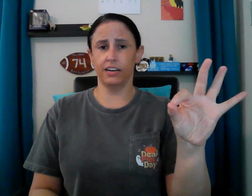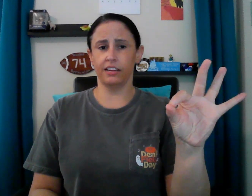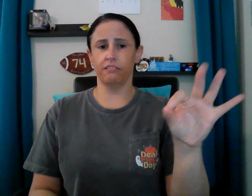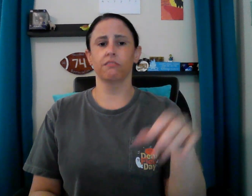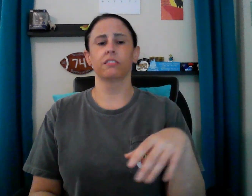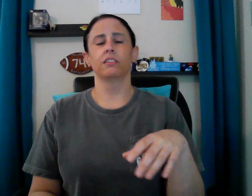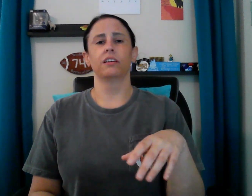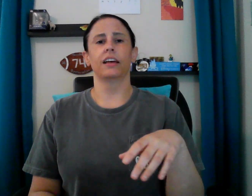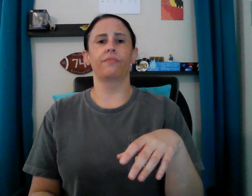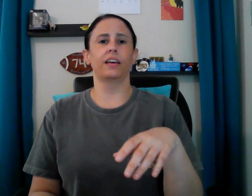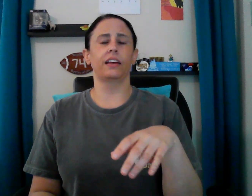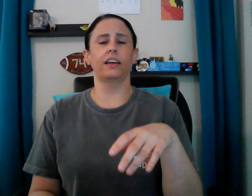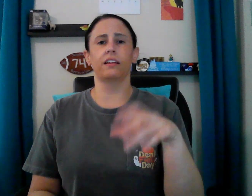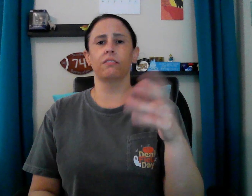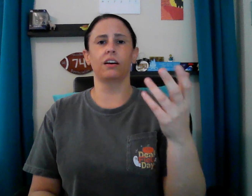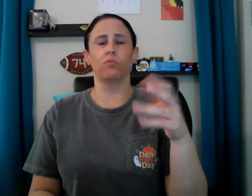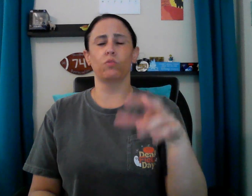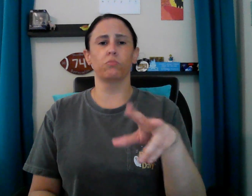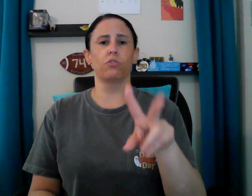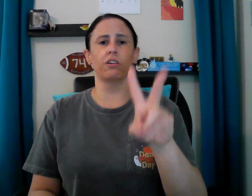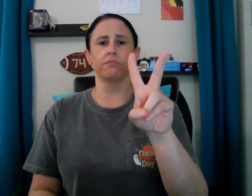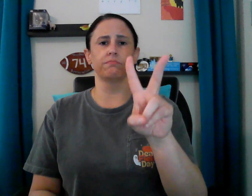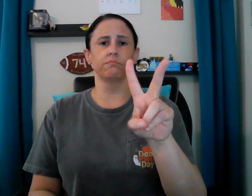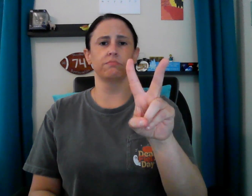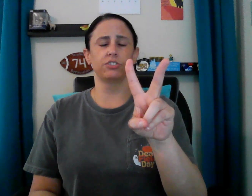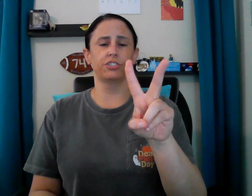2009, and then one more,